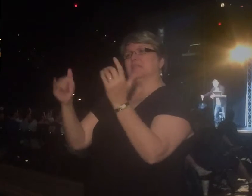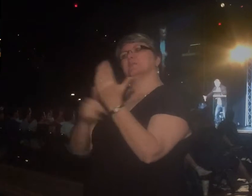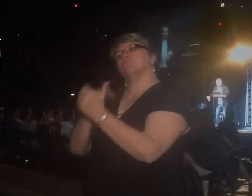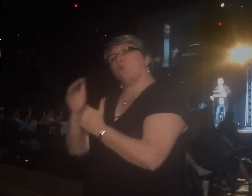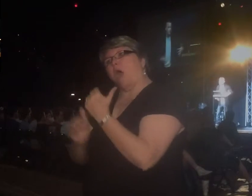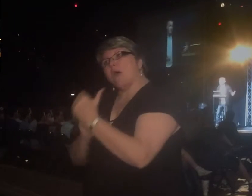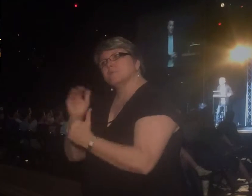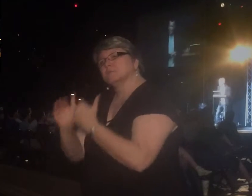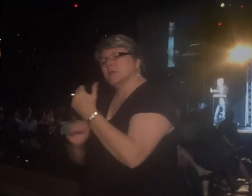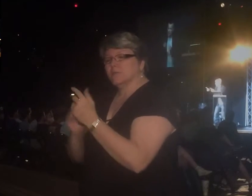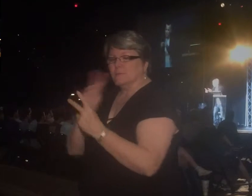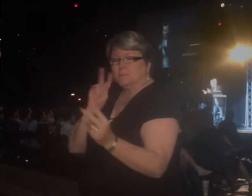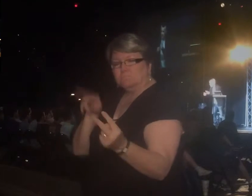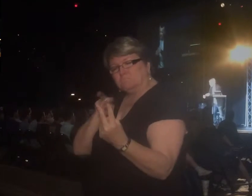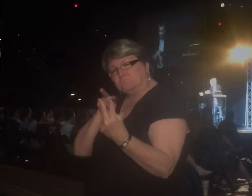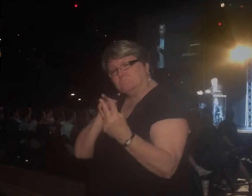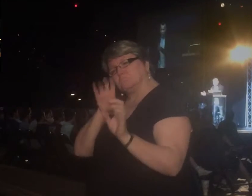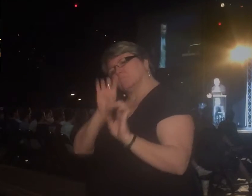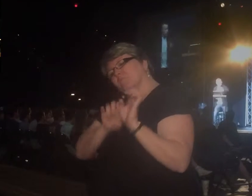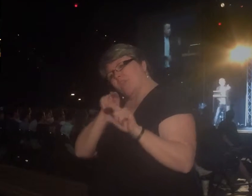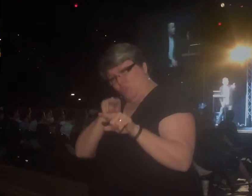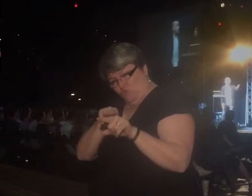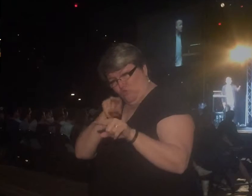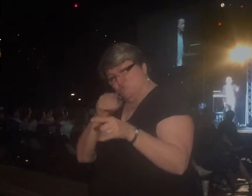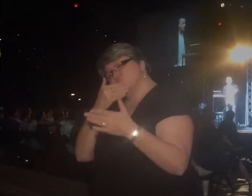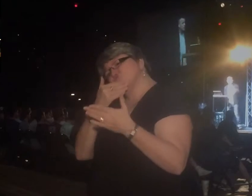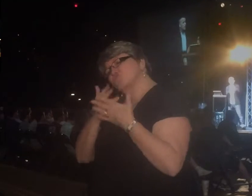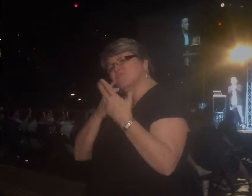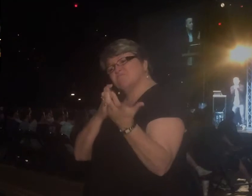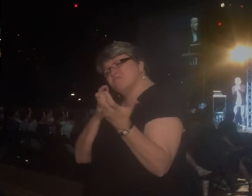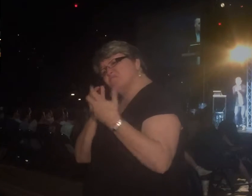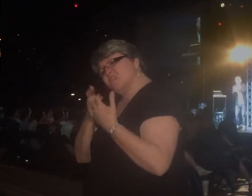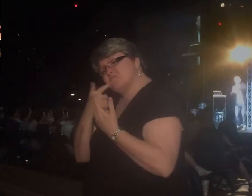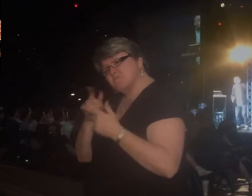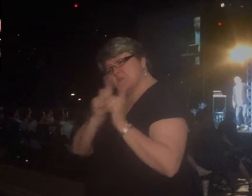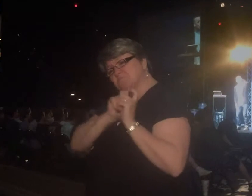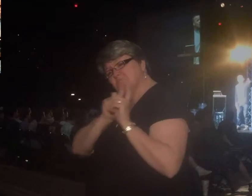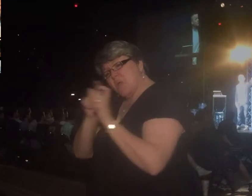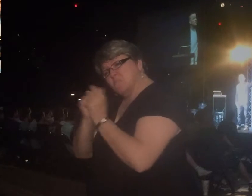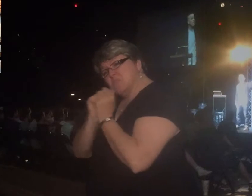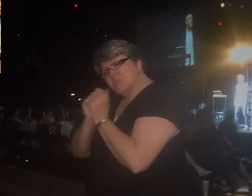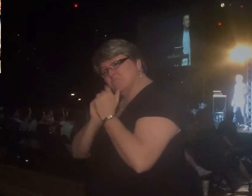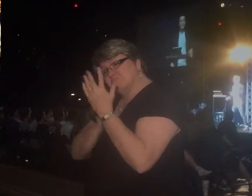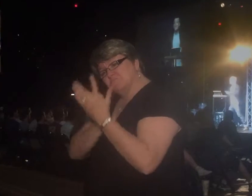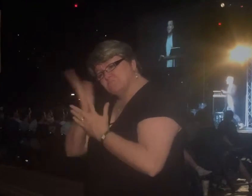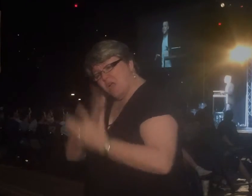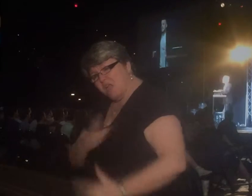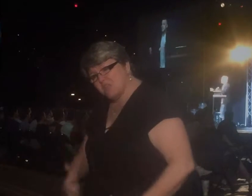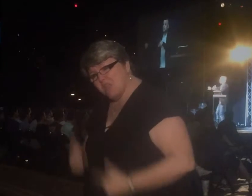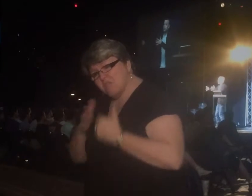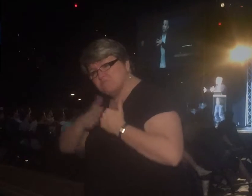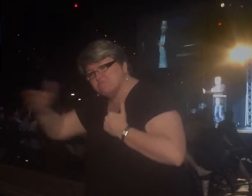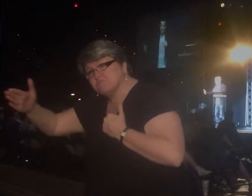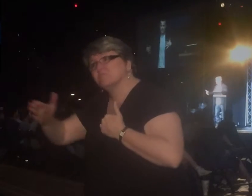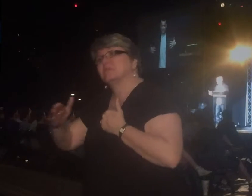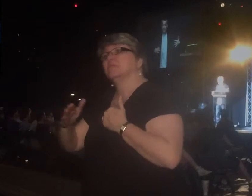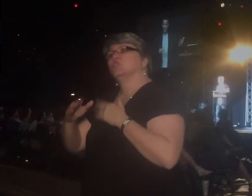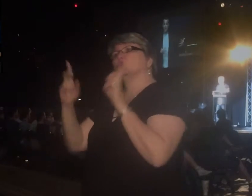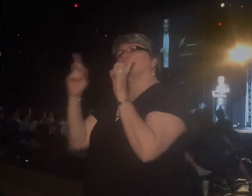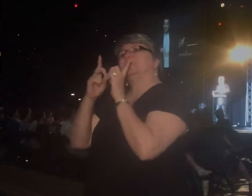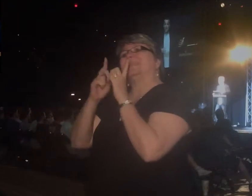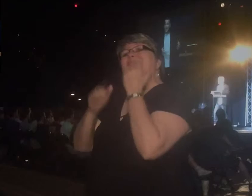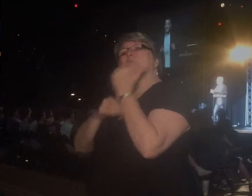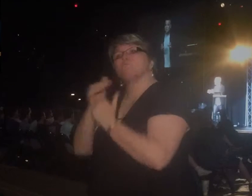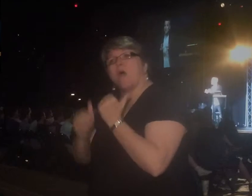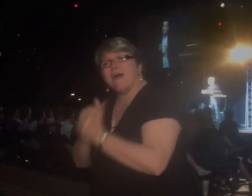a process of evaluating a person and saying, are you a good fit for me to link with for the rest of my life? Dating is a